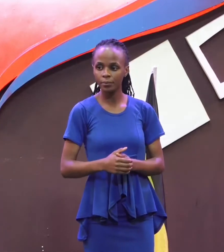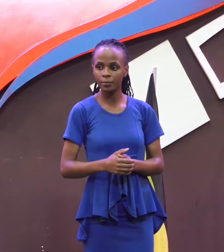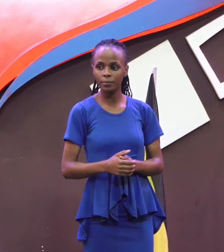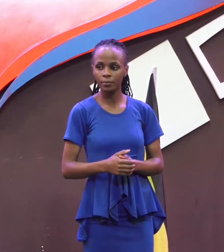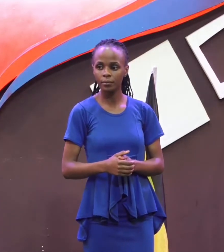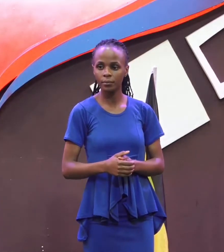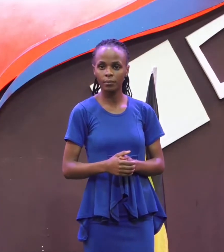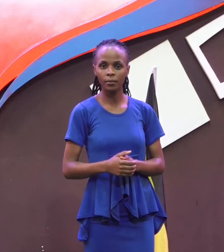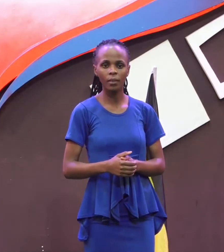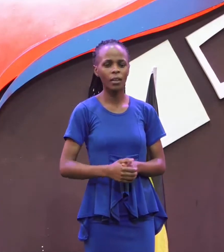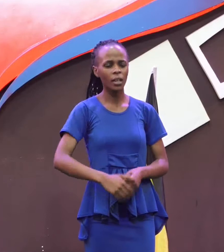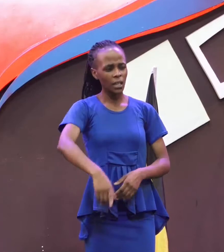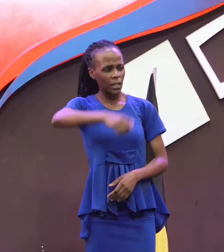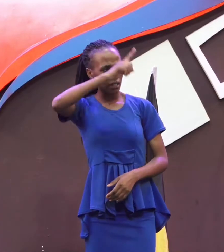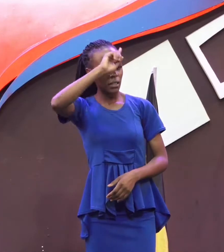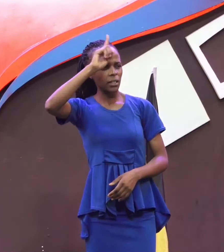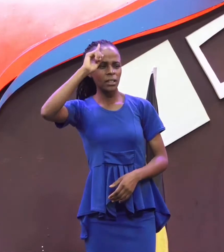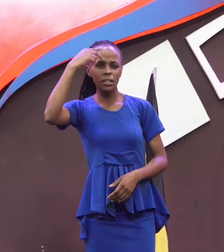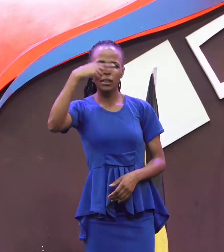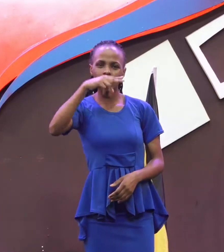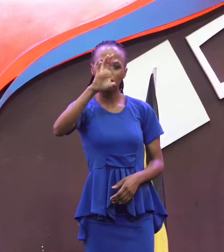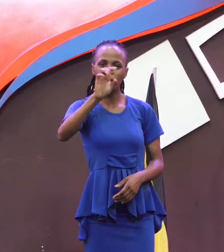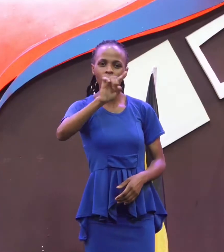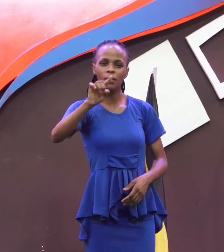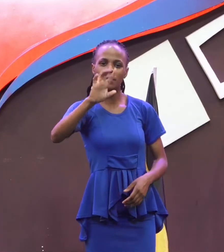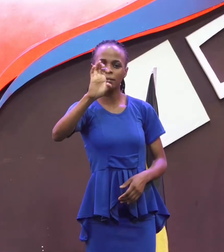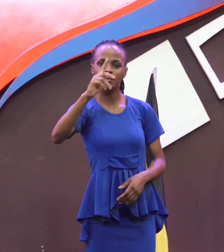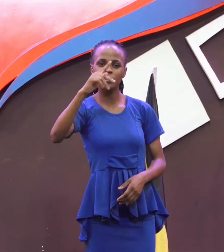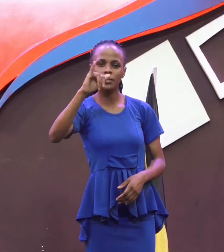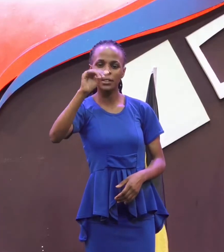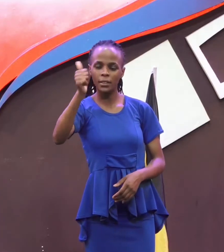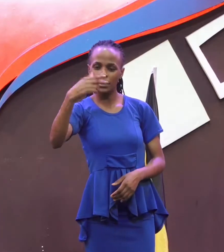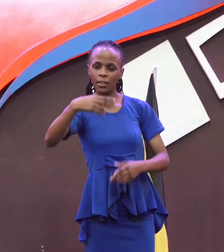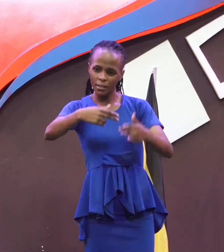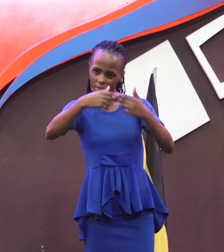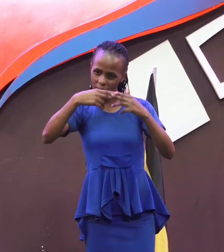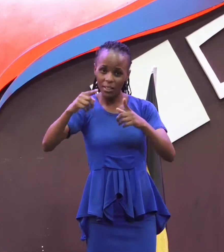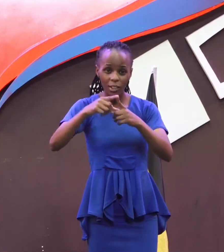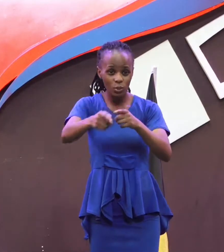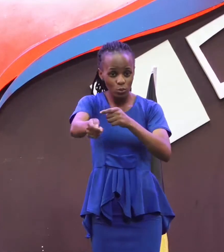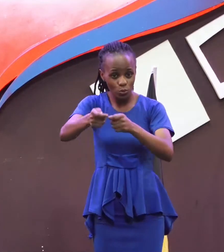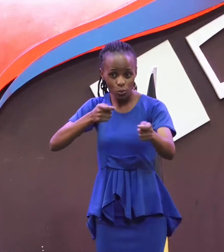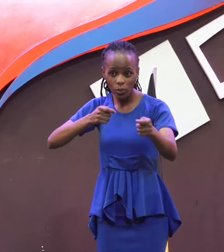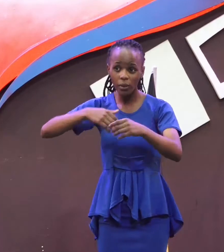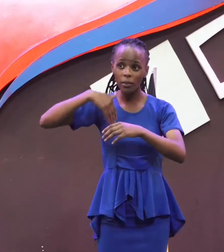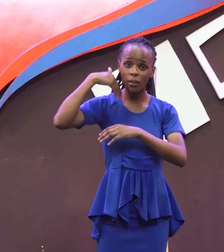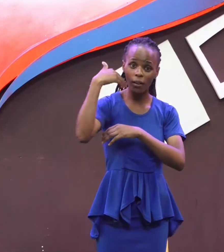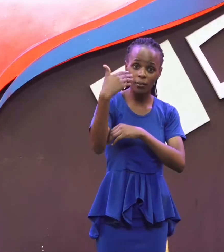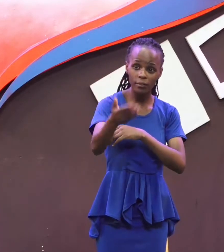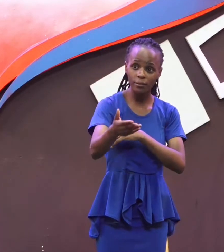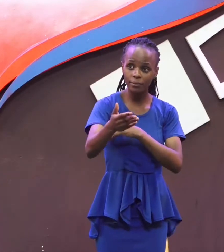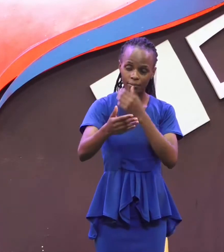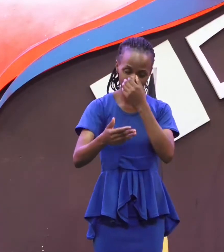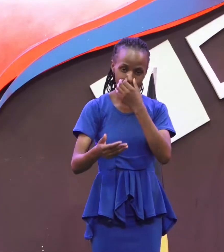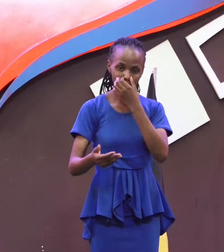29. Kezekia yatanula okufuga nga yakamaze emyaka 25. Hezekiah began to reign when he